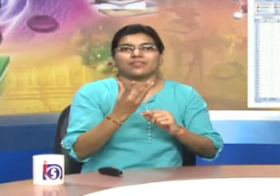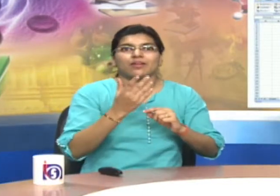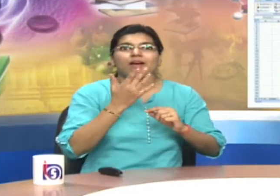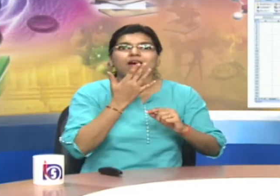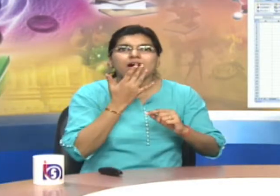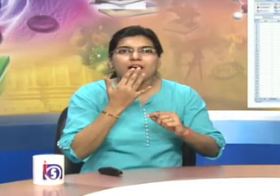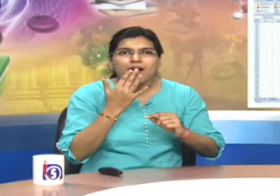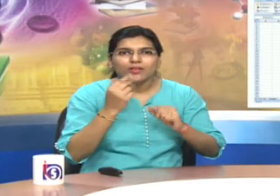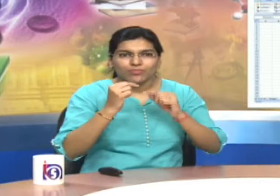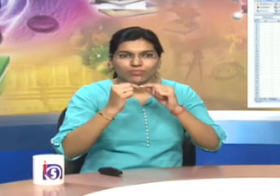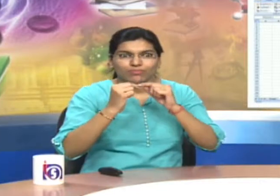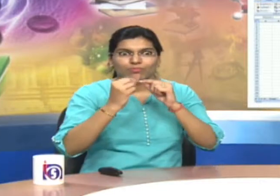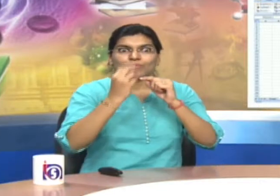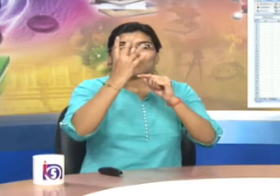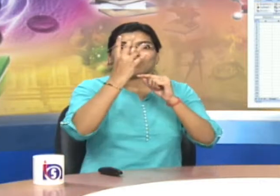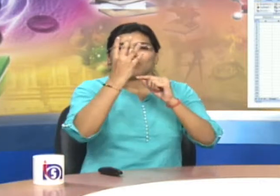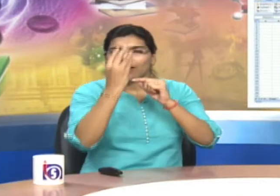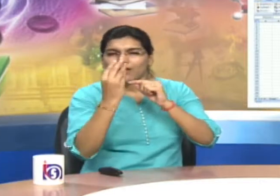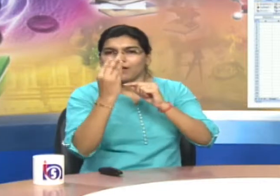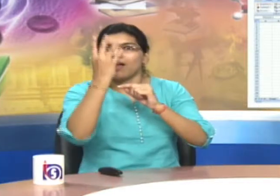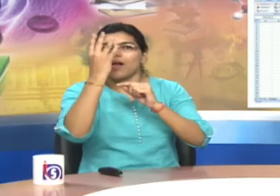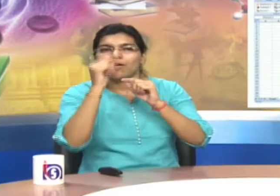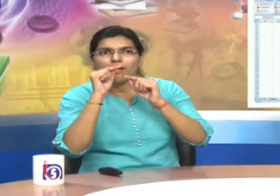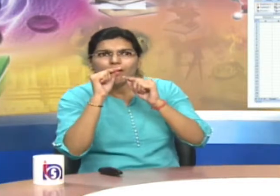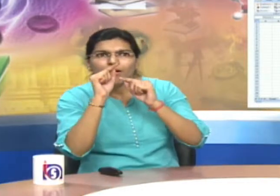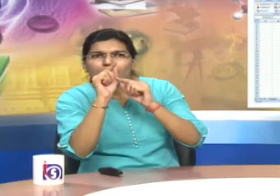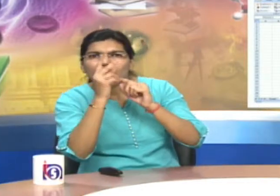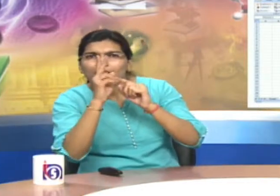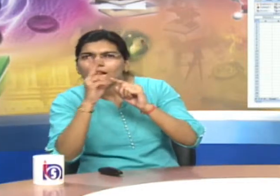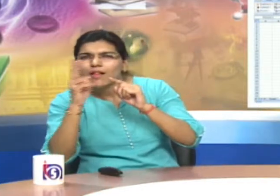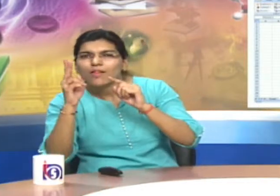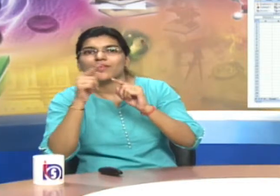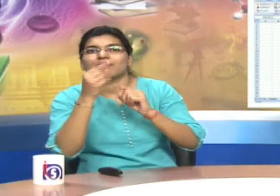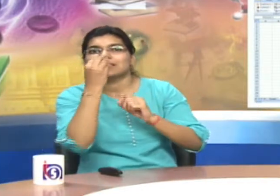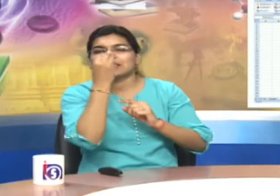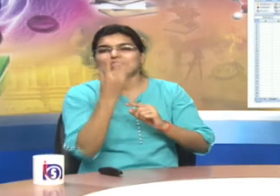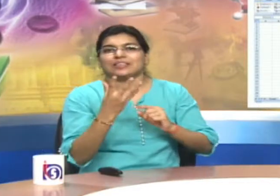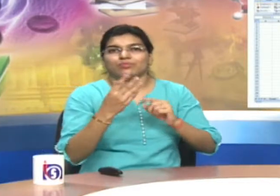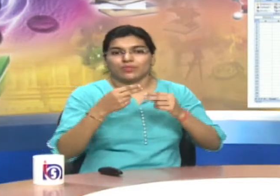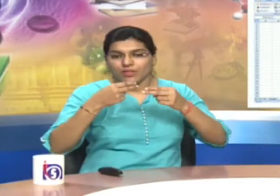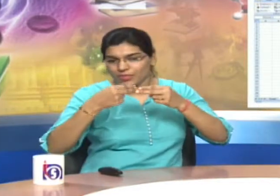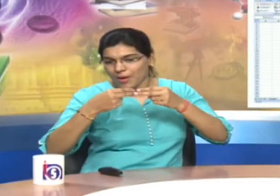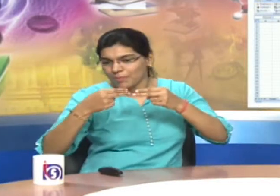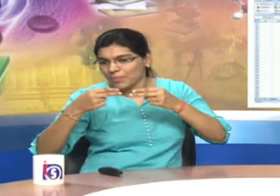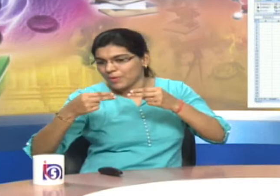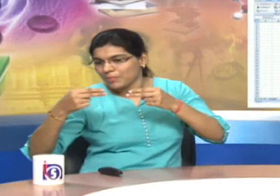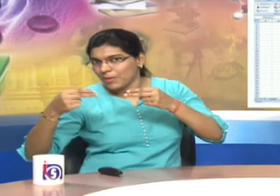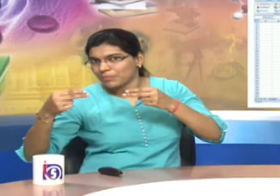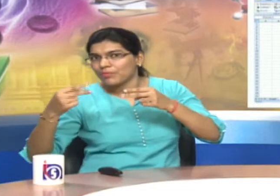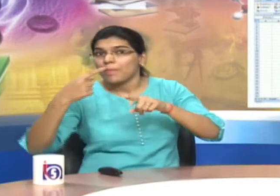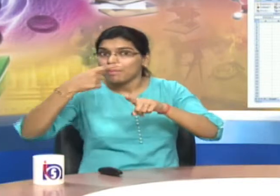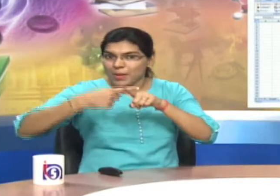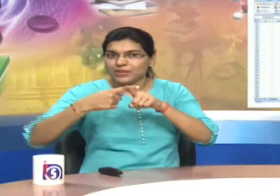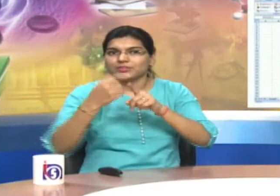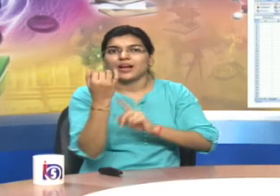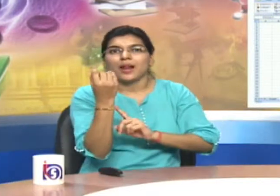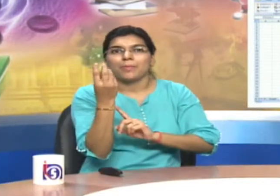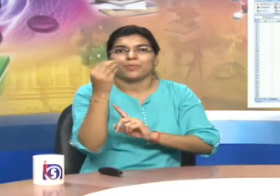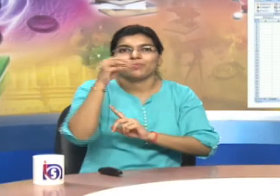click OK. You have to choose the colors, different colors, and automatically it will show